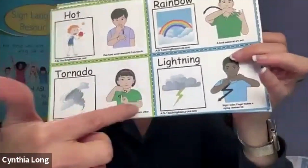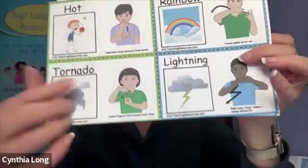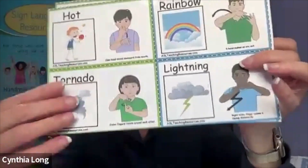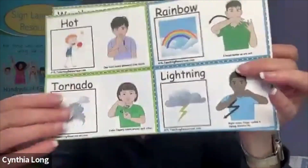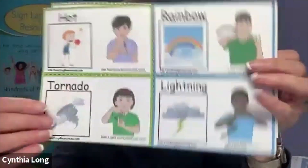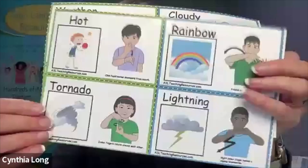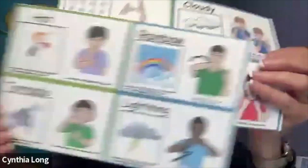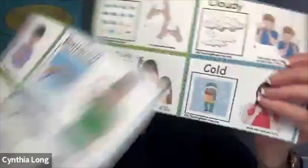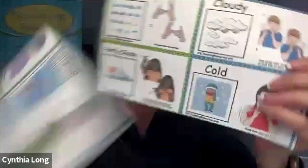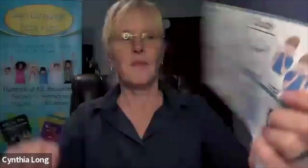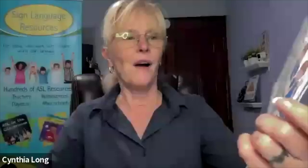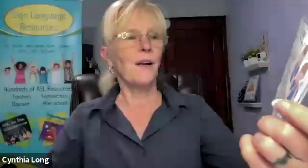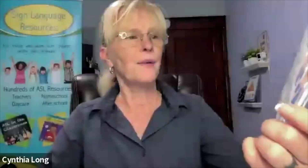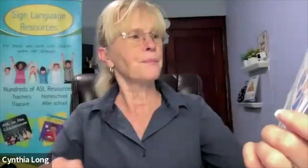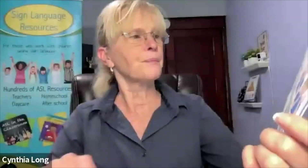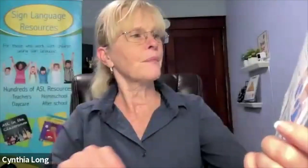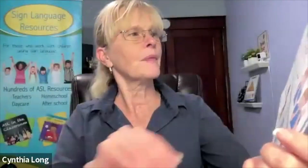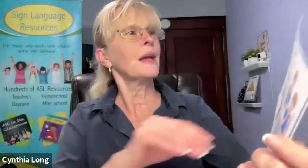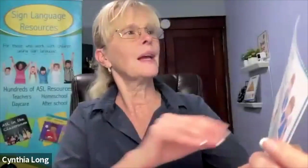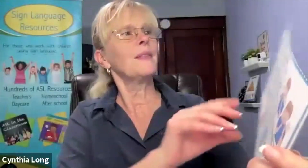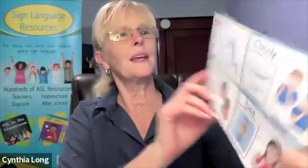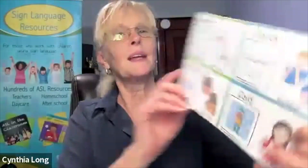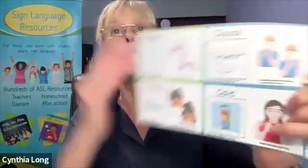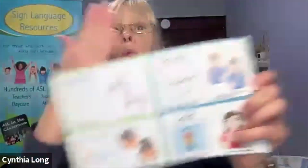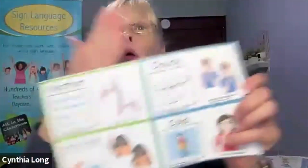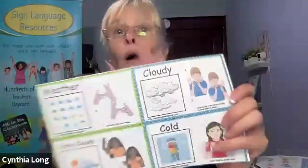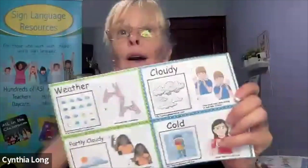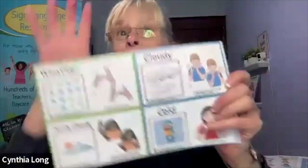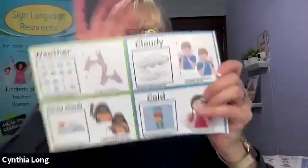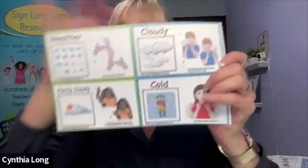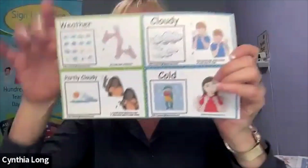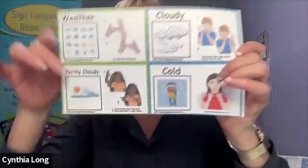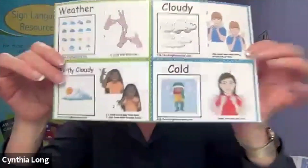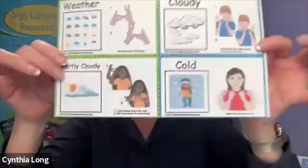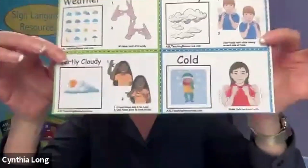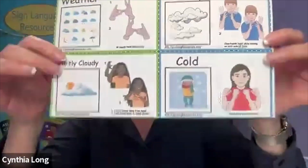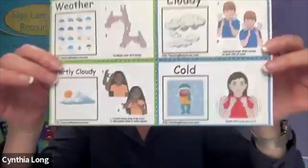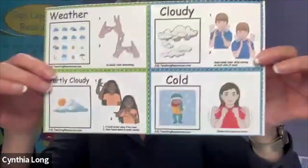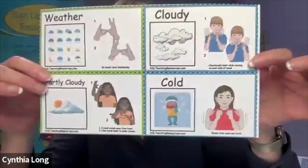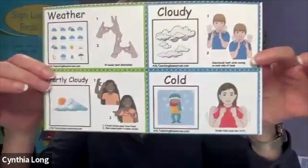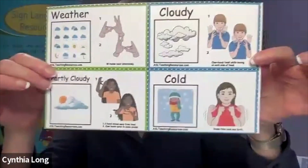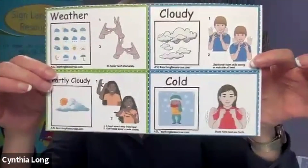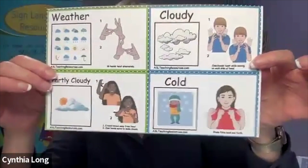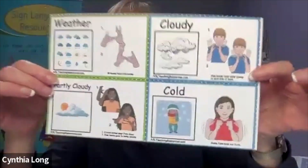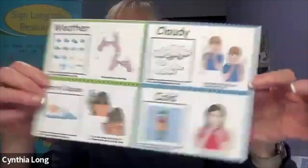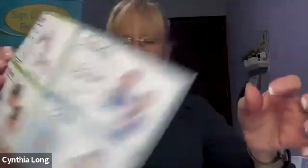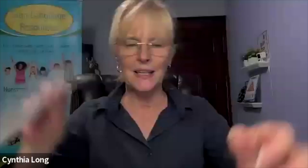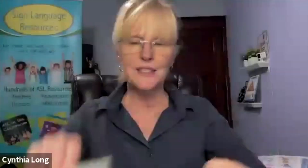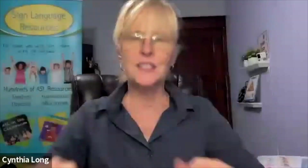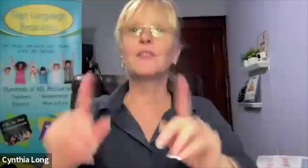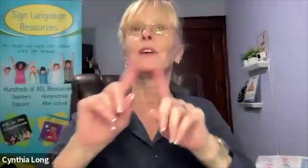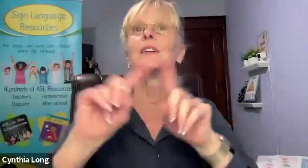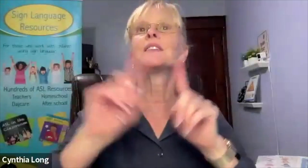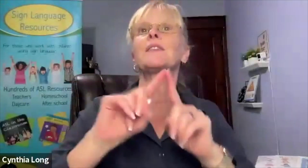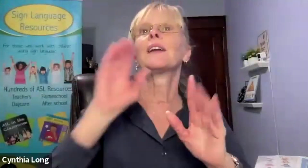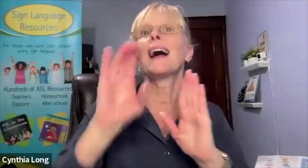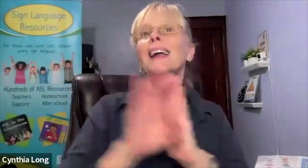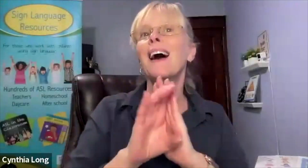tornado, and then partly cloudy, all of these different icons